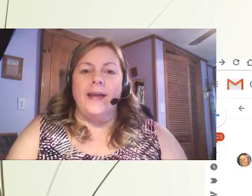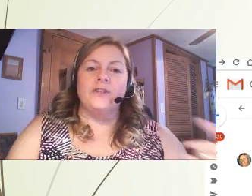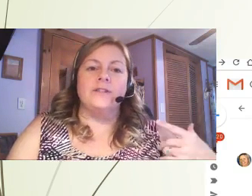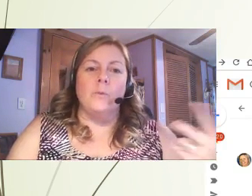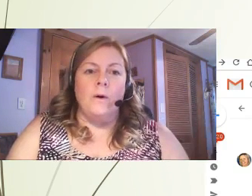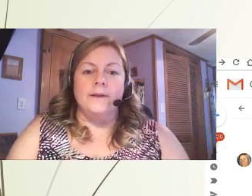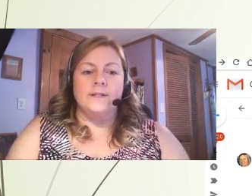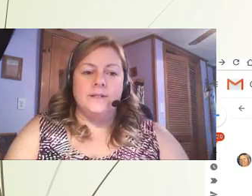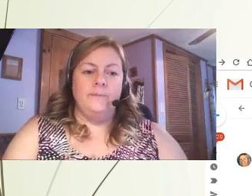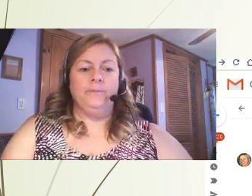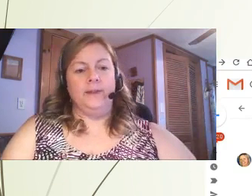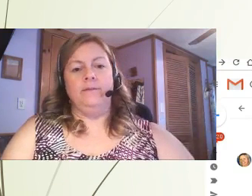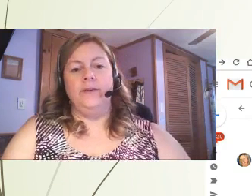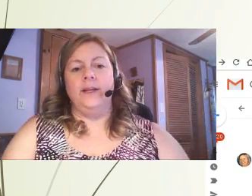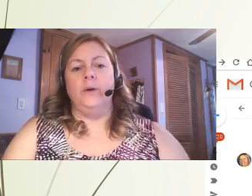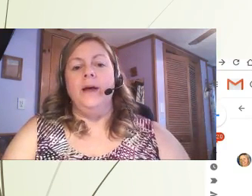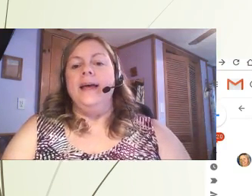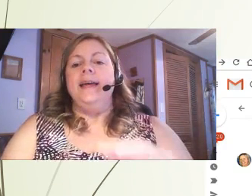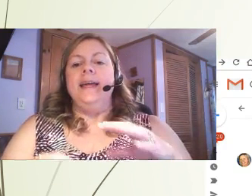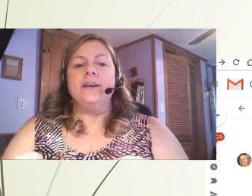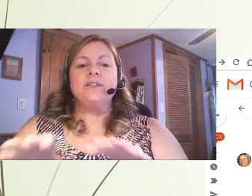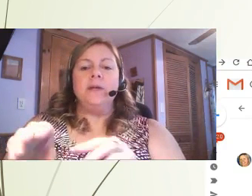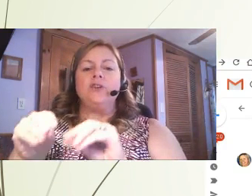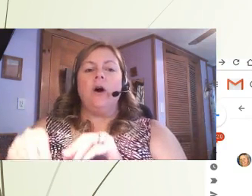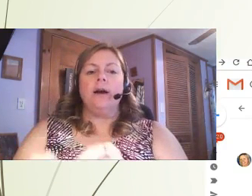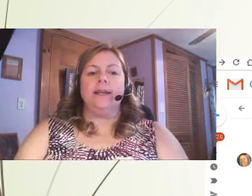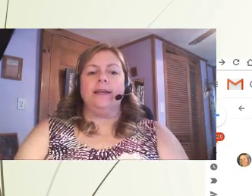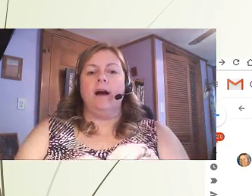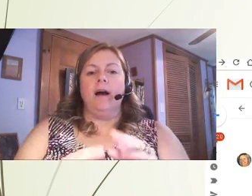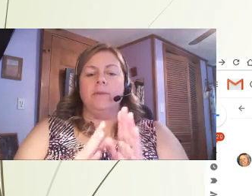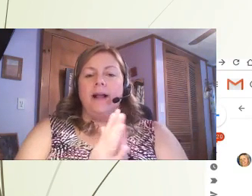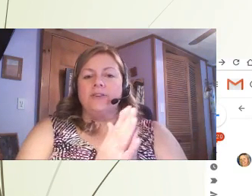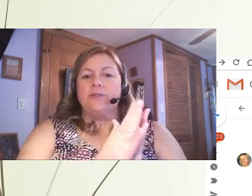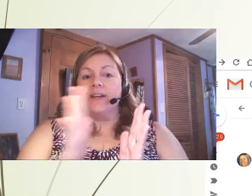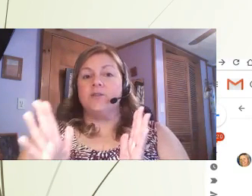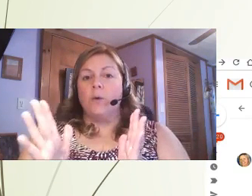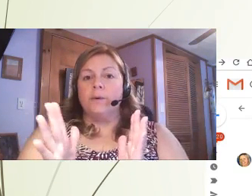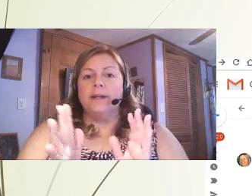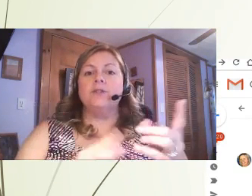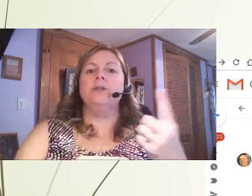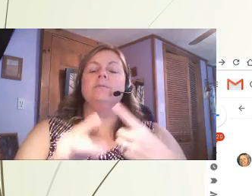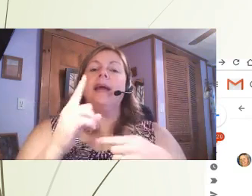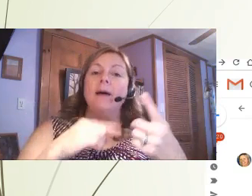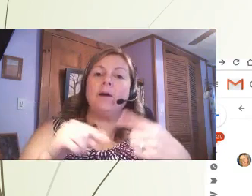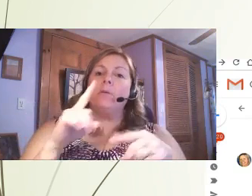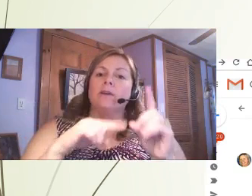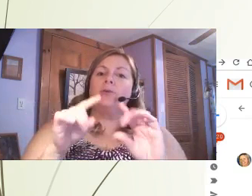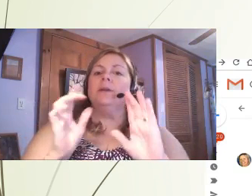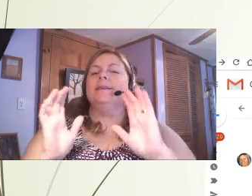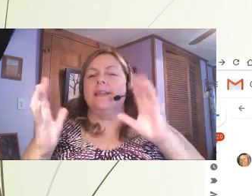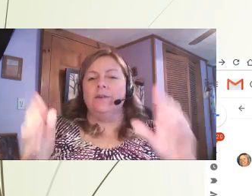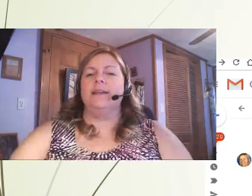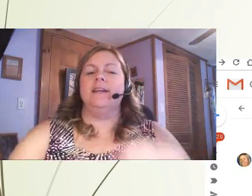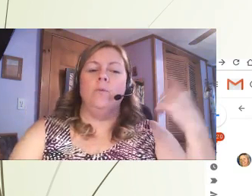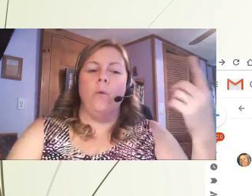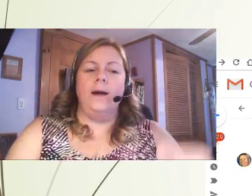now we have just the one video. Here's me talking, and I'll just fast forward it to comment where a student is